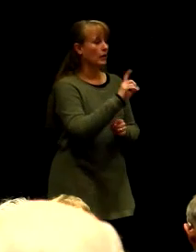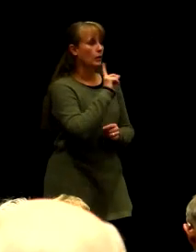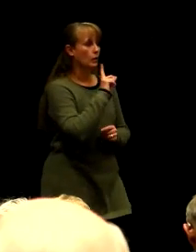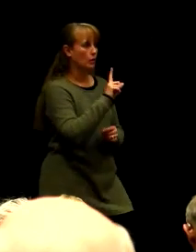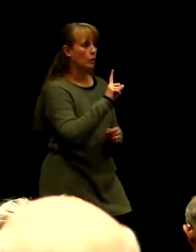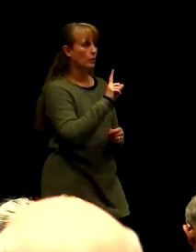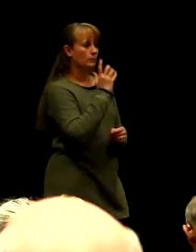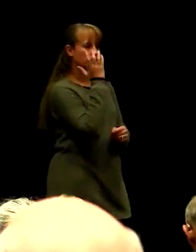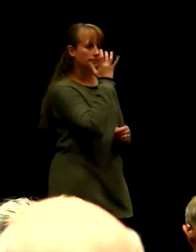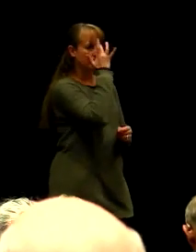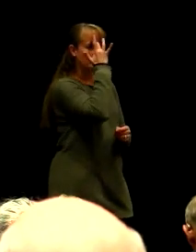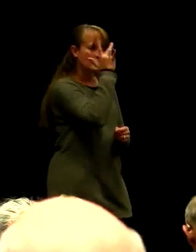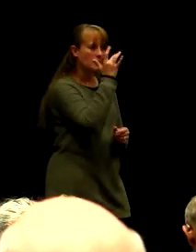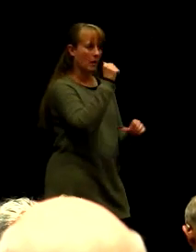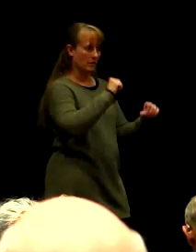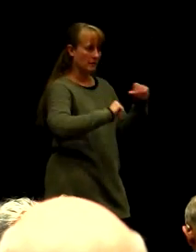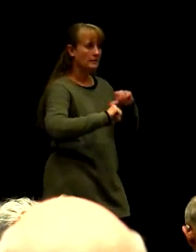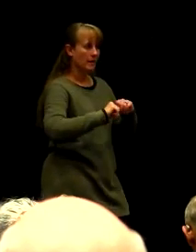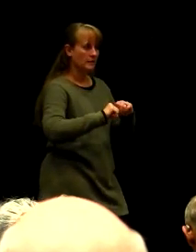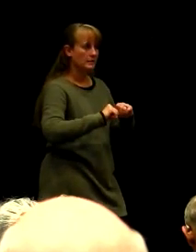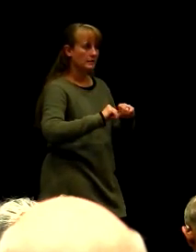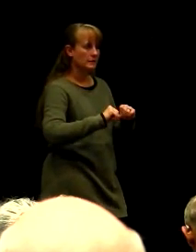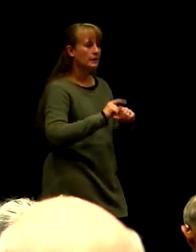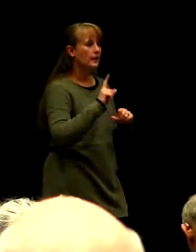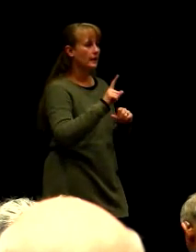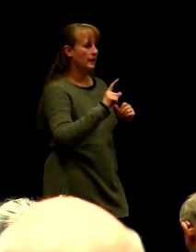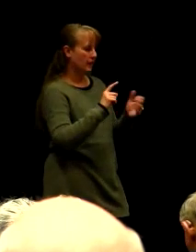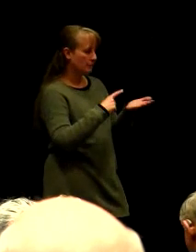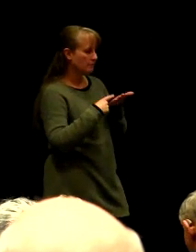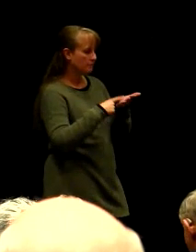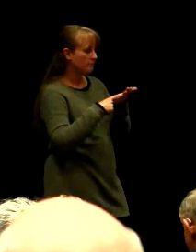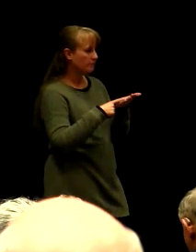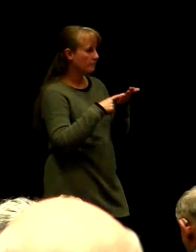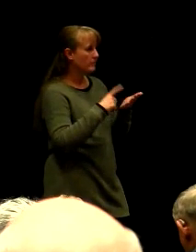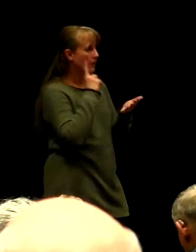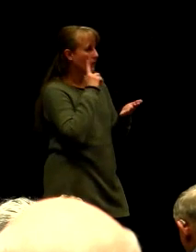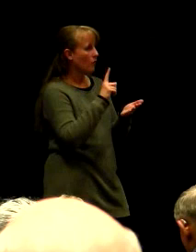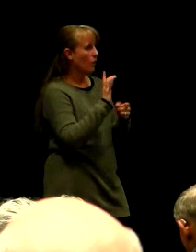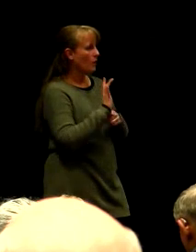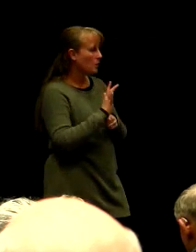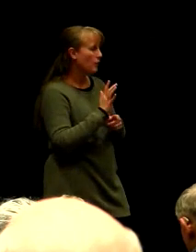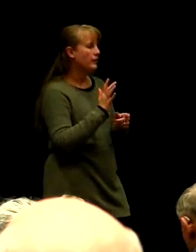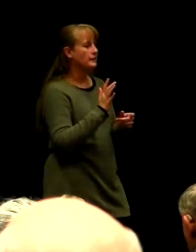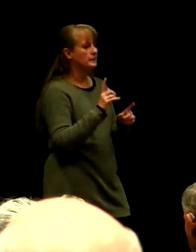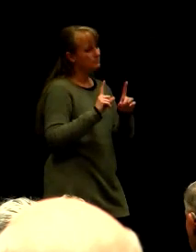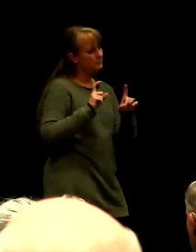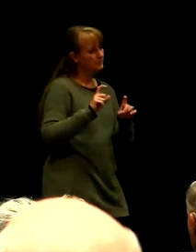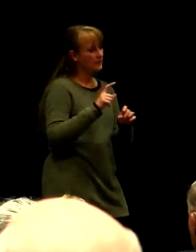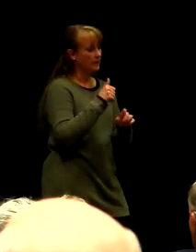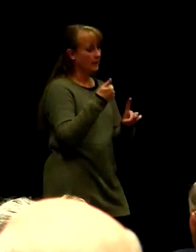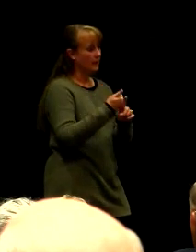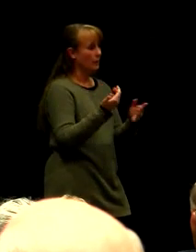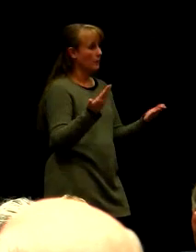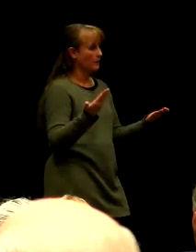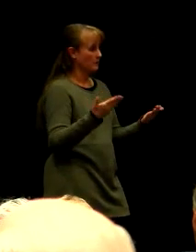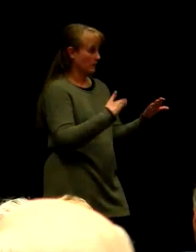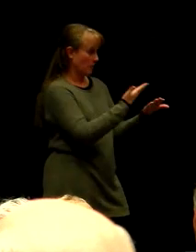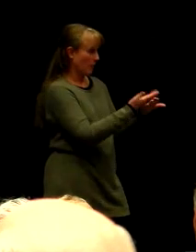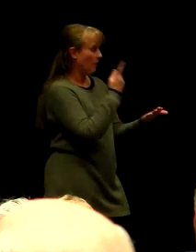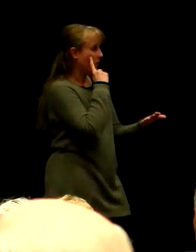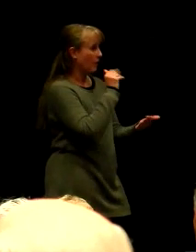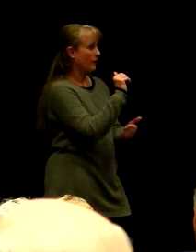incredibly well-versed in science and was consulted regularly, you know, for documentaries. And he was present for the Apollo